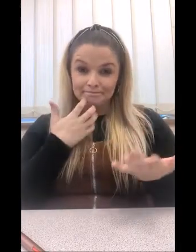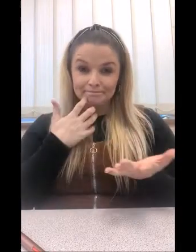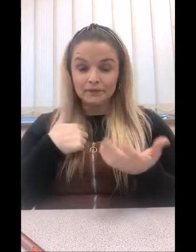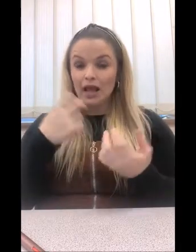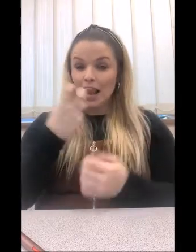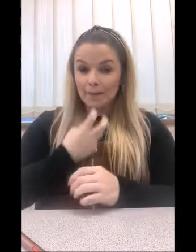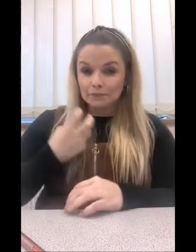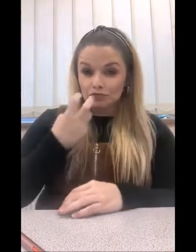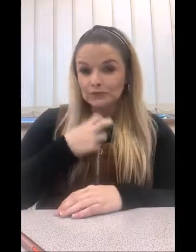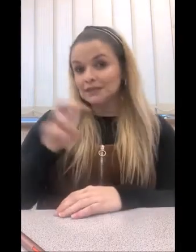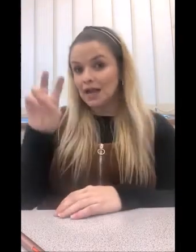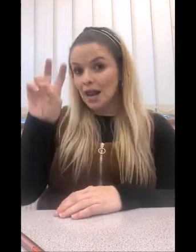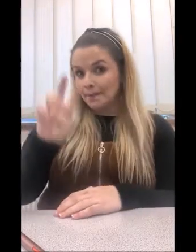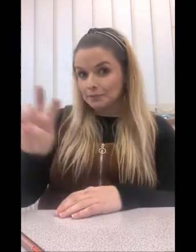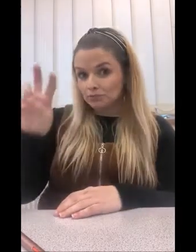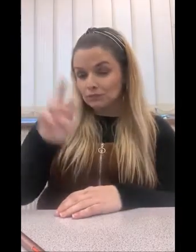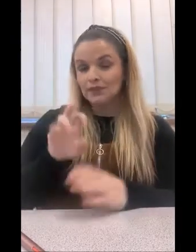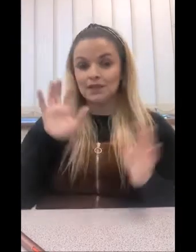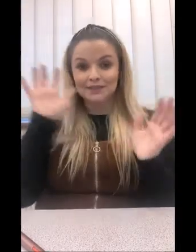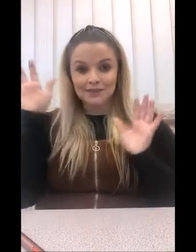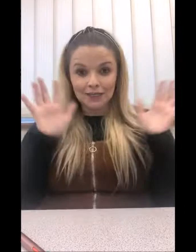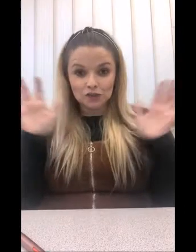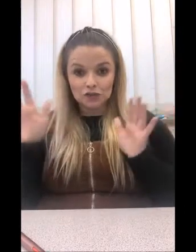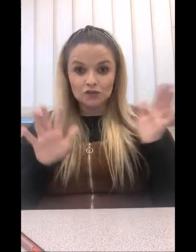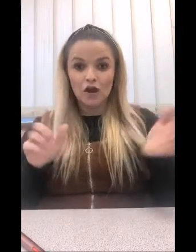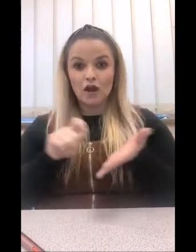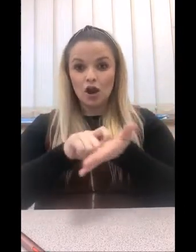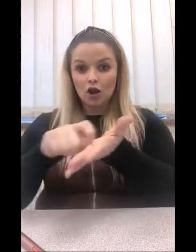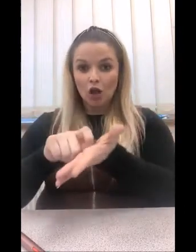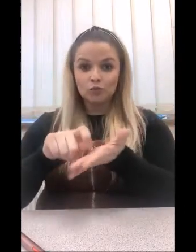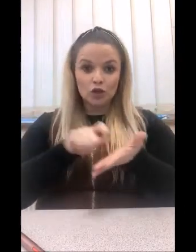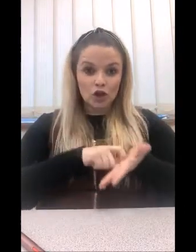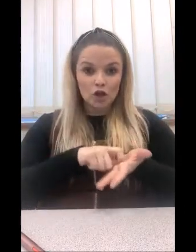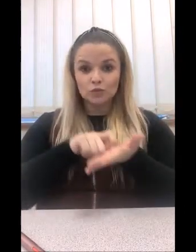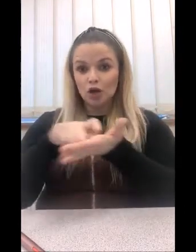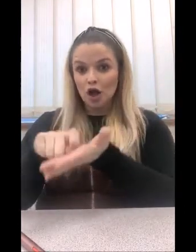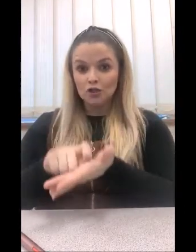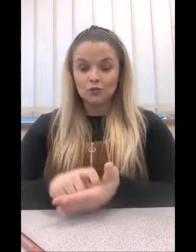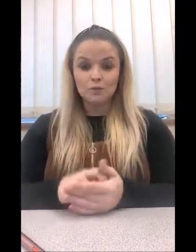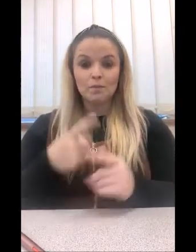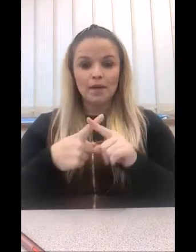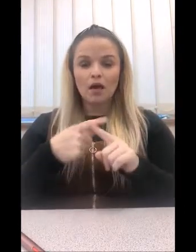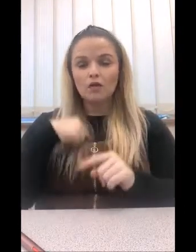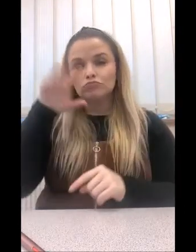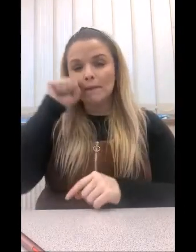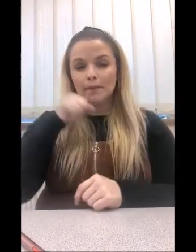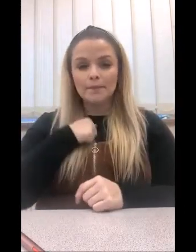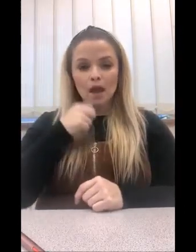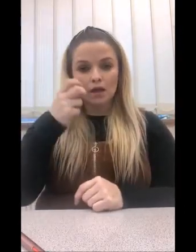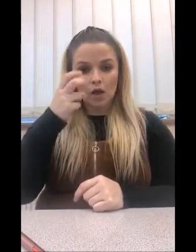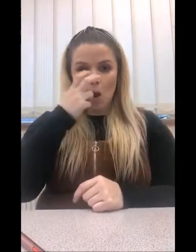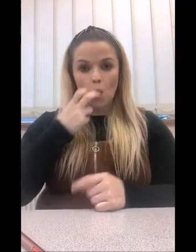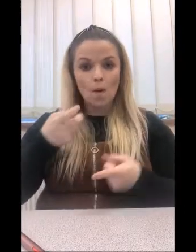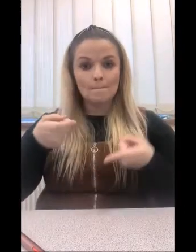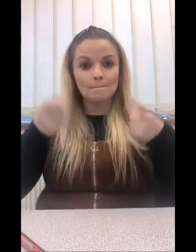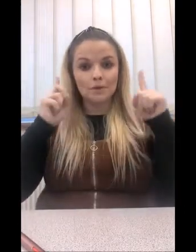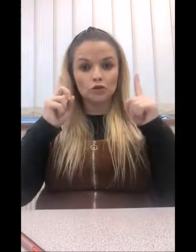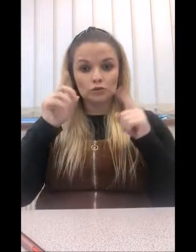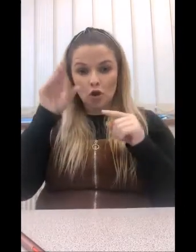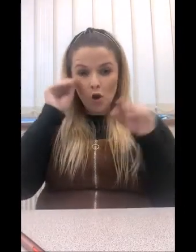communicate? I had to lip read, use gesture, with writing notes. Plus, I remember